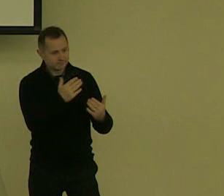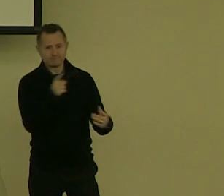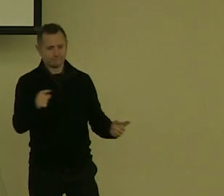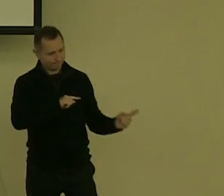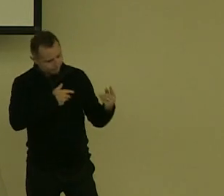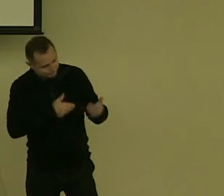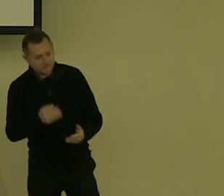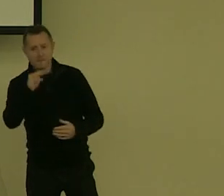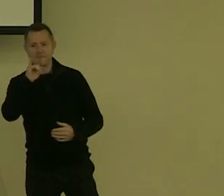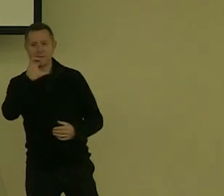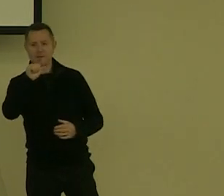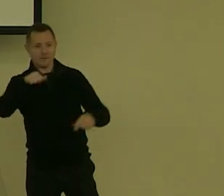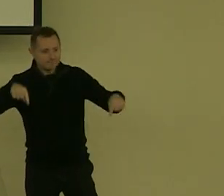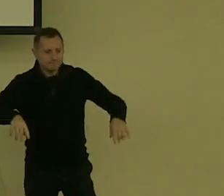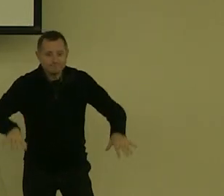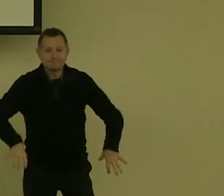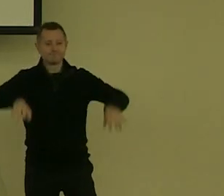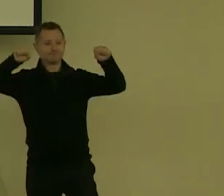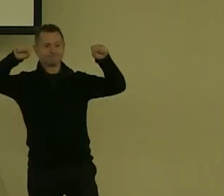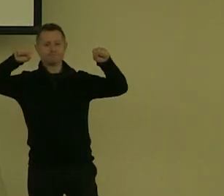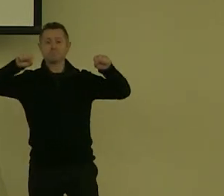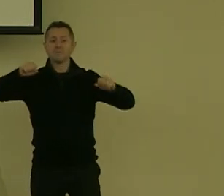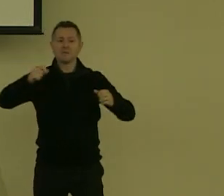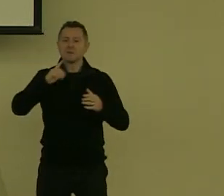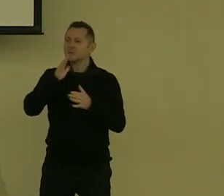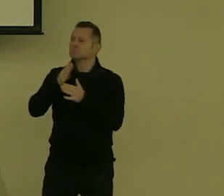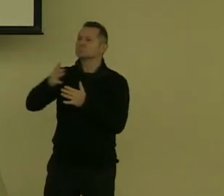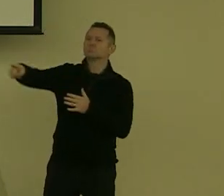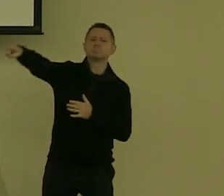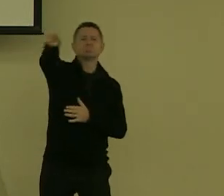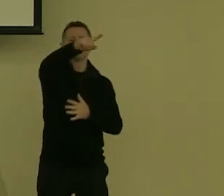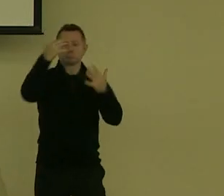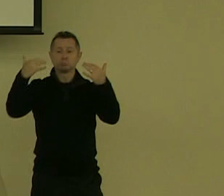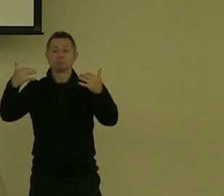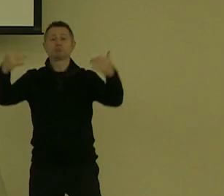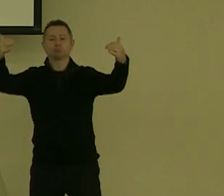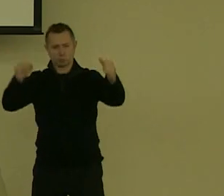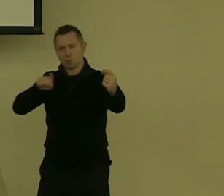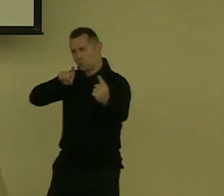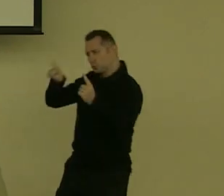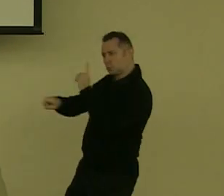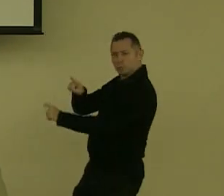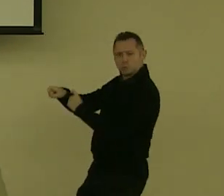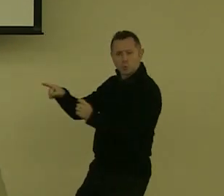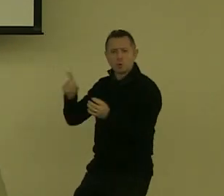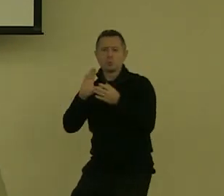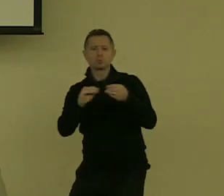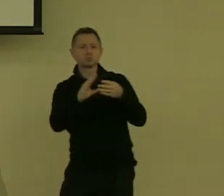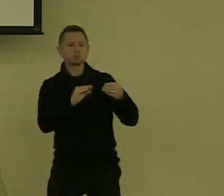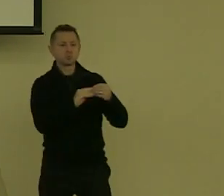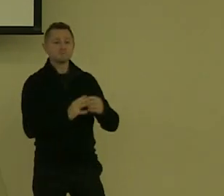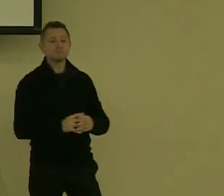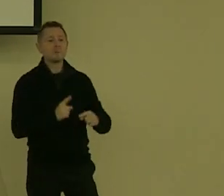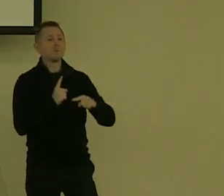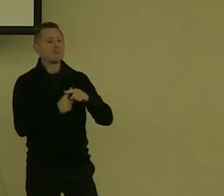to questions that you may have, but towards the end of our time today, we're actually going to be awarding two